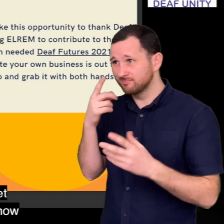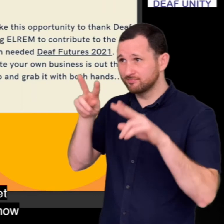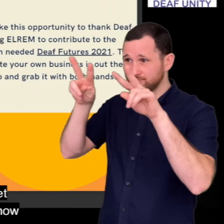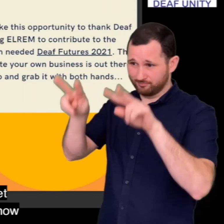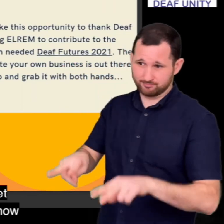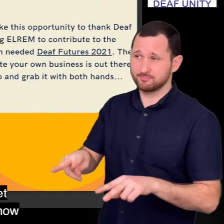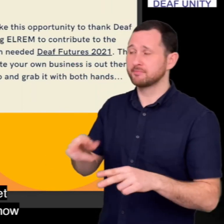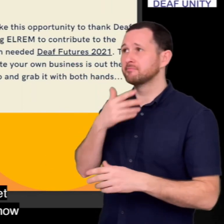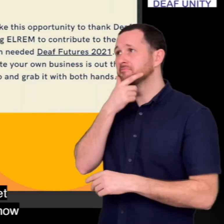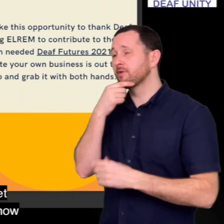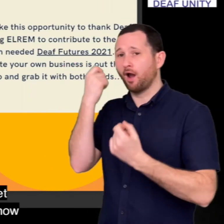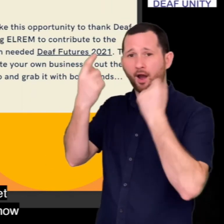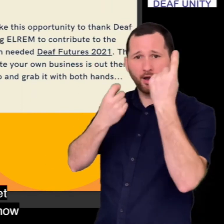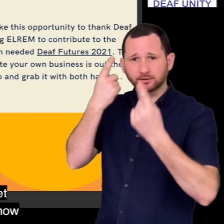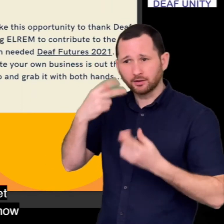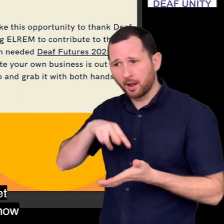just get ideas.